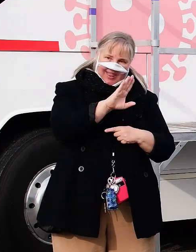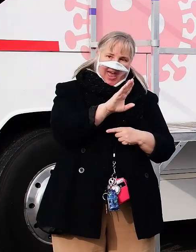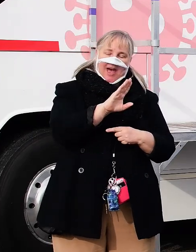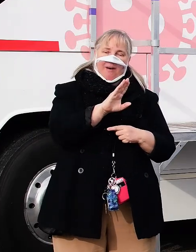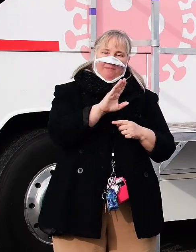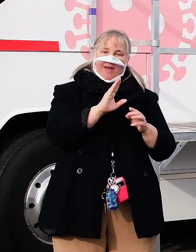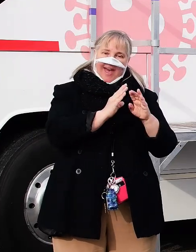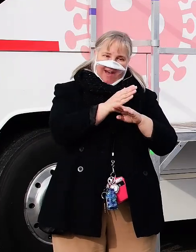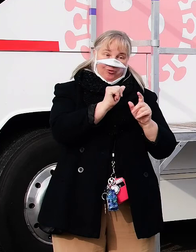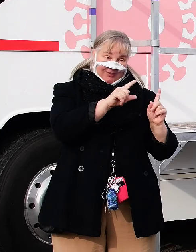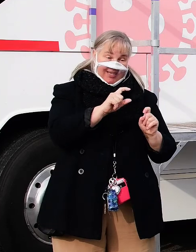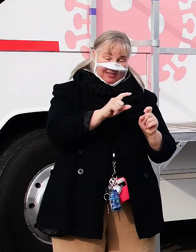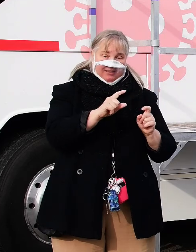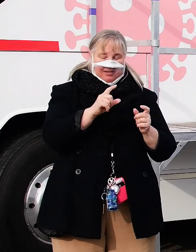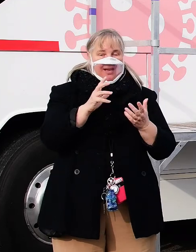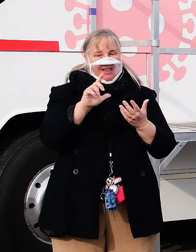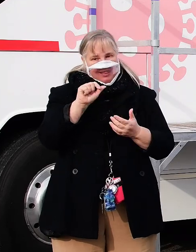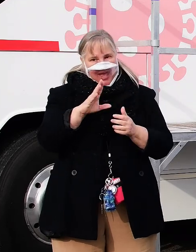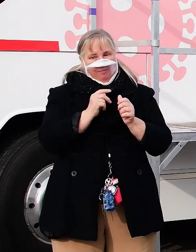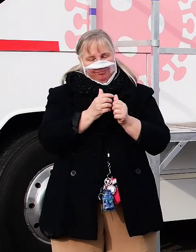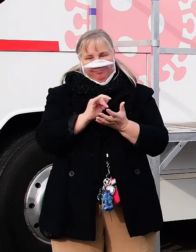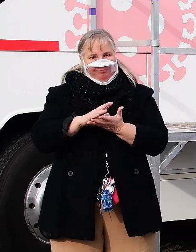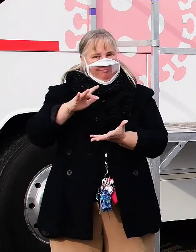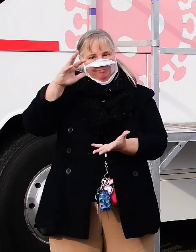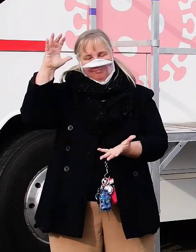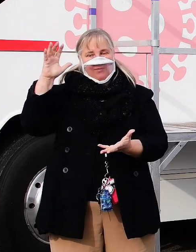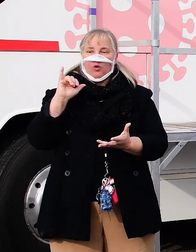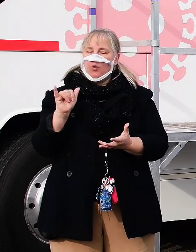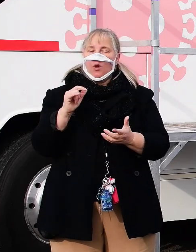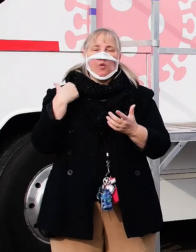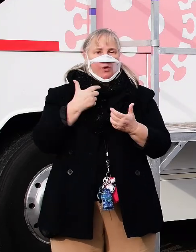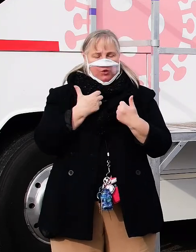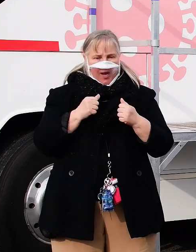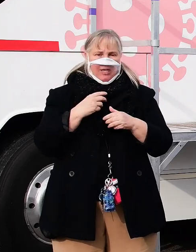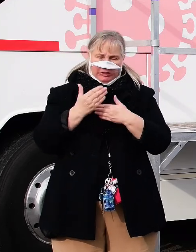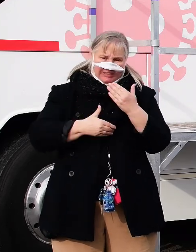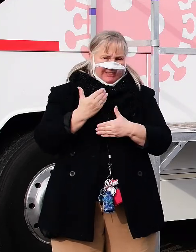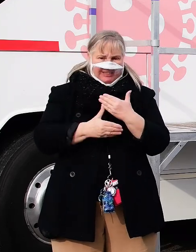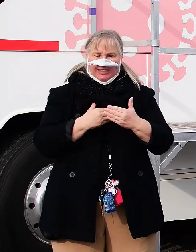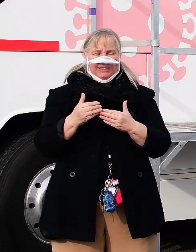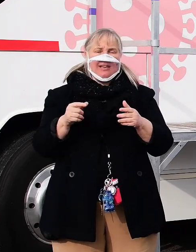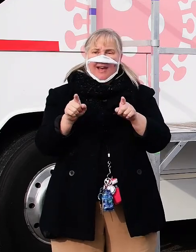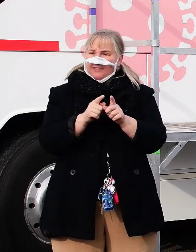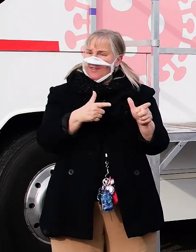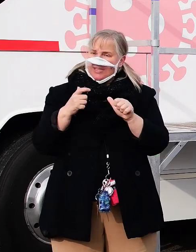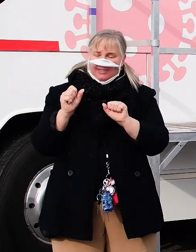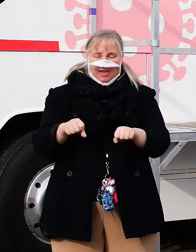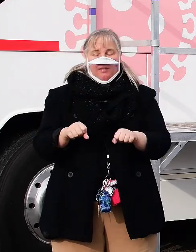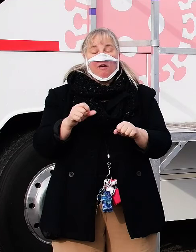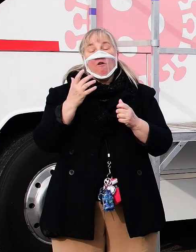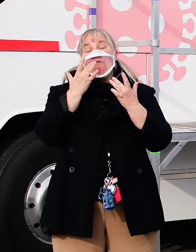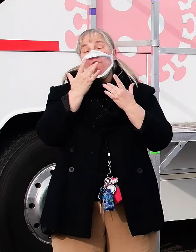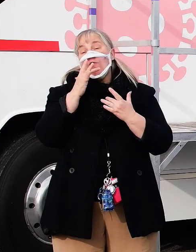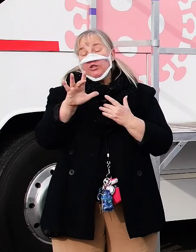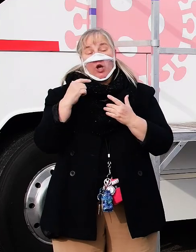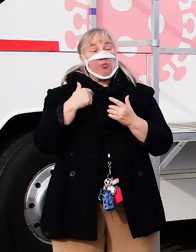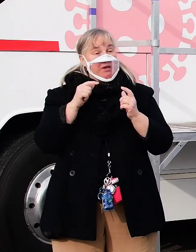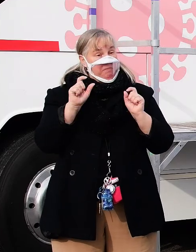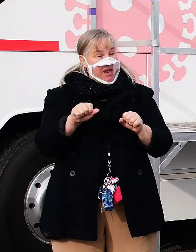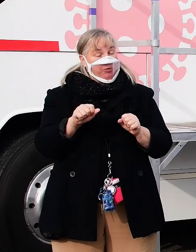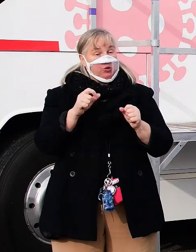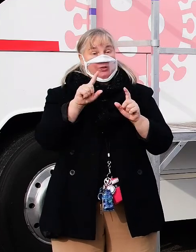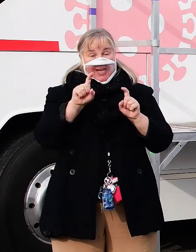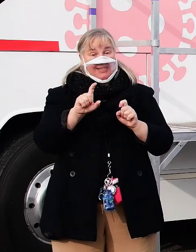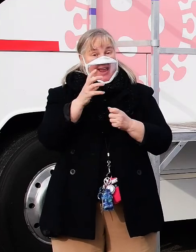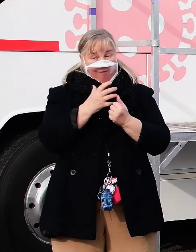services and our operations. And we're trying to ramp up as quickly as we can. You know, fortunately, we've been able to test everyone that needed